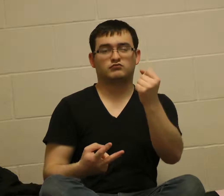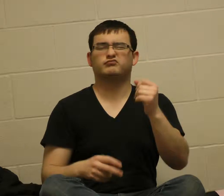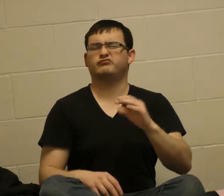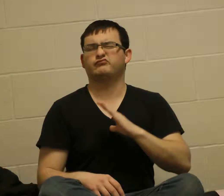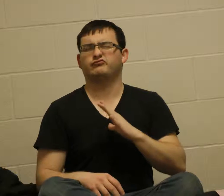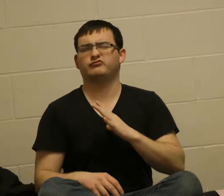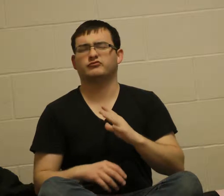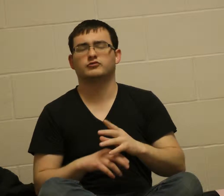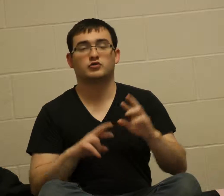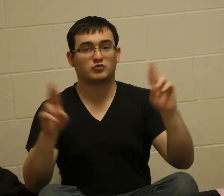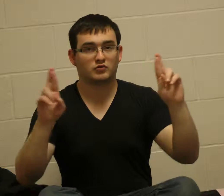let's get started.